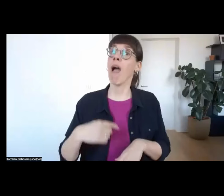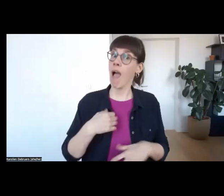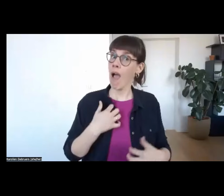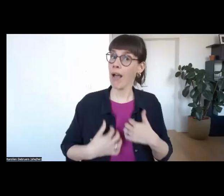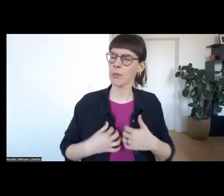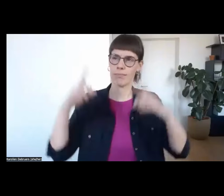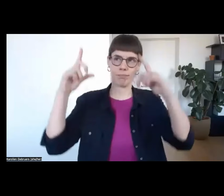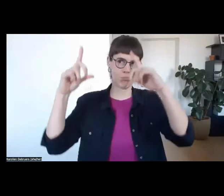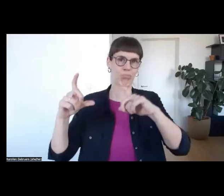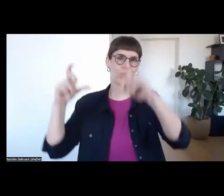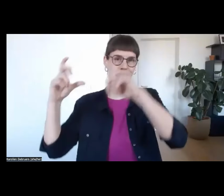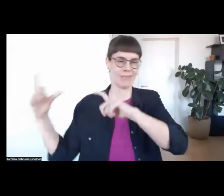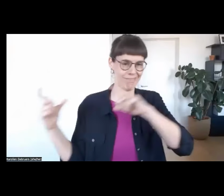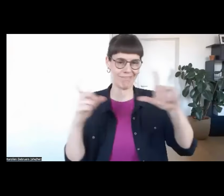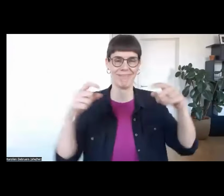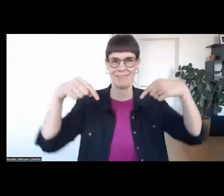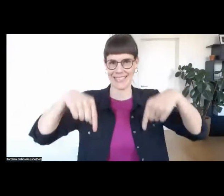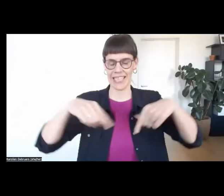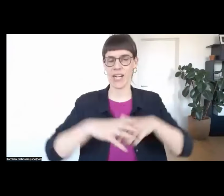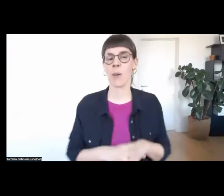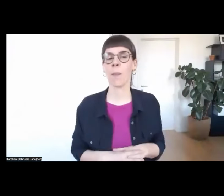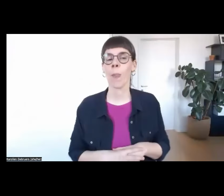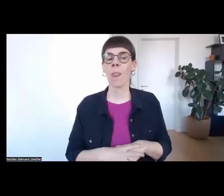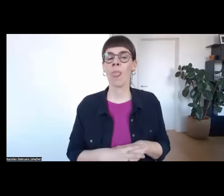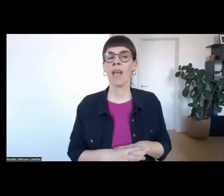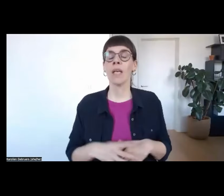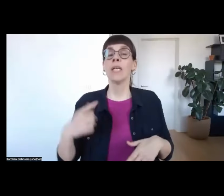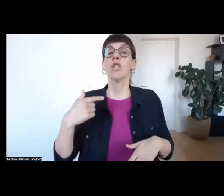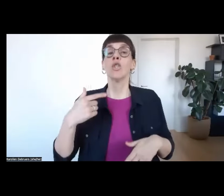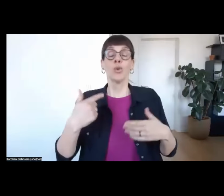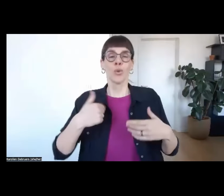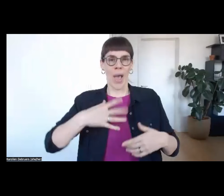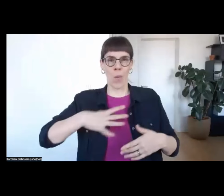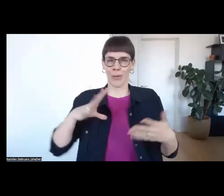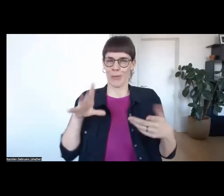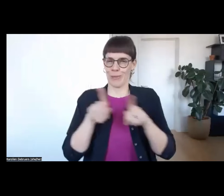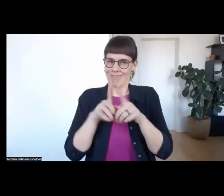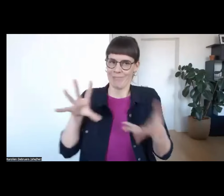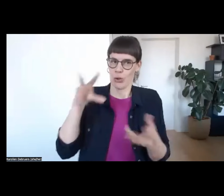this and took a picture of it to put in my presentation and to bring to today.